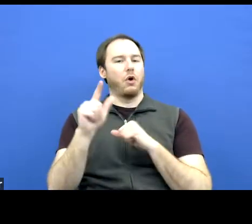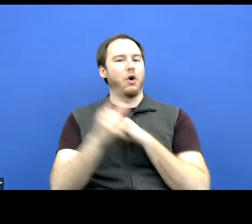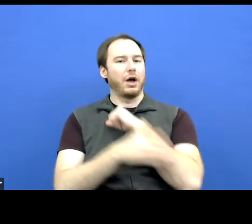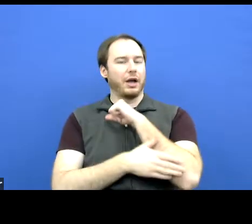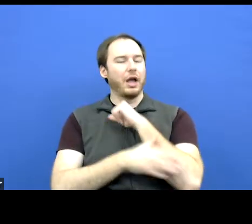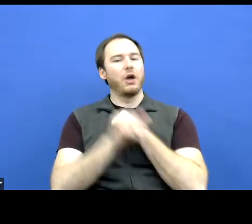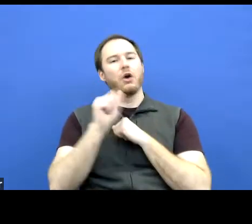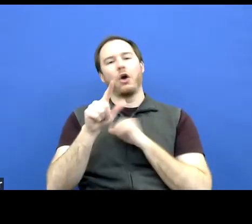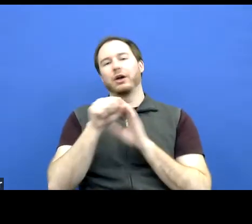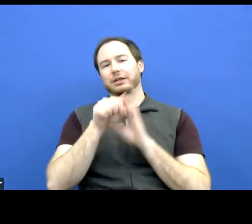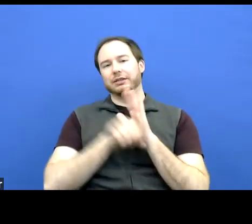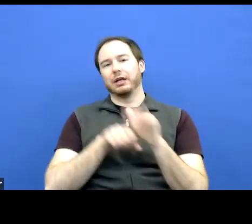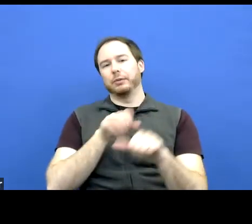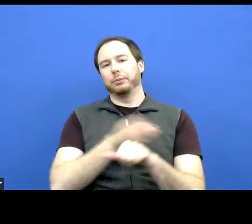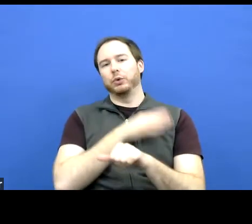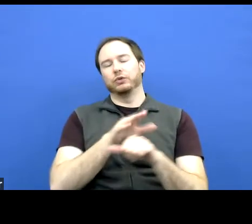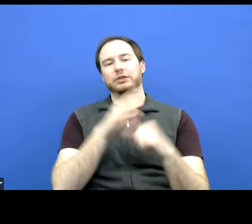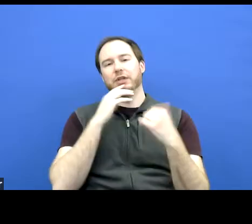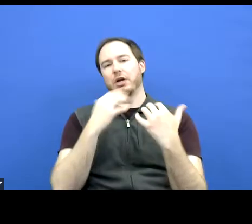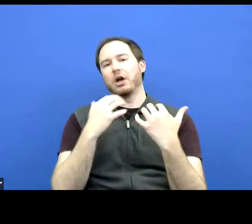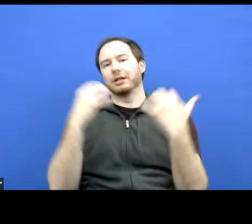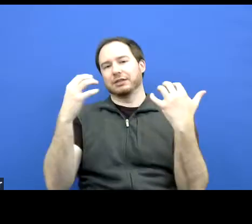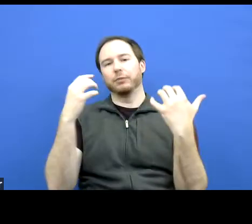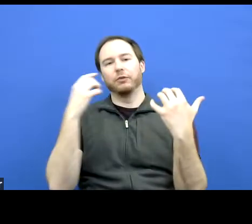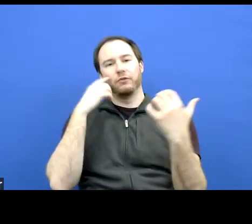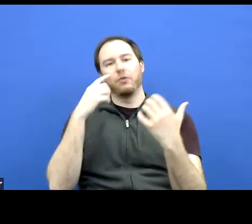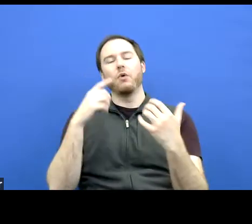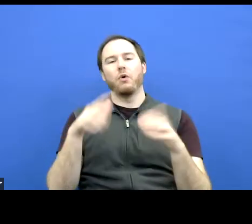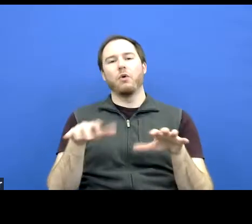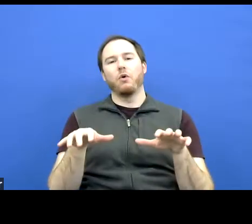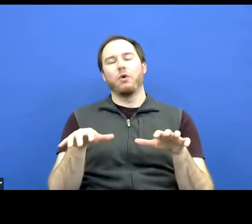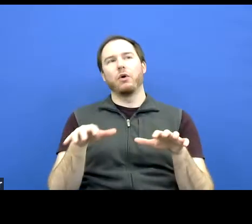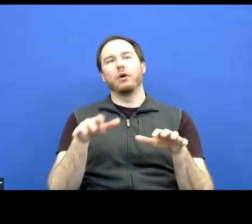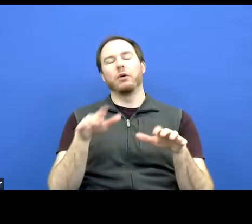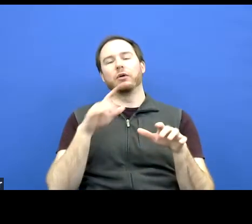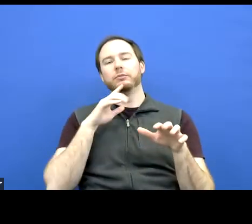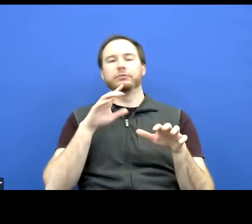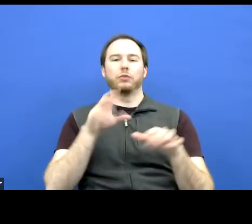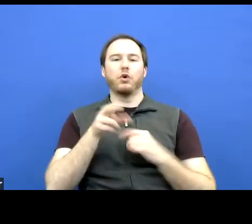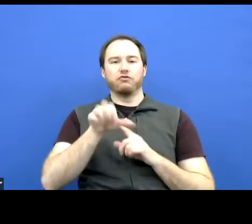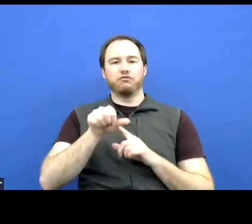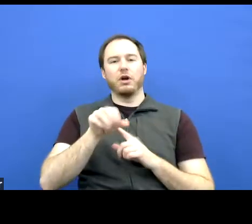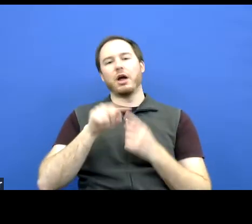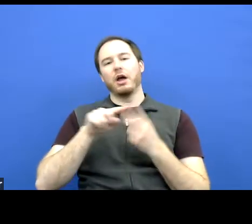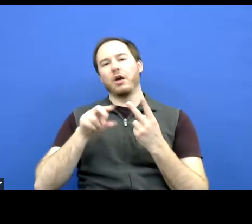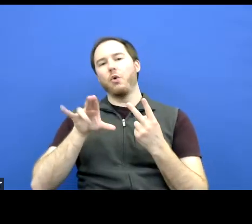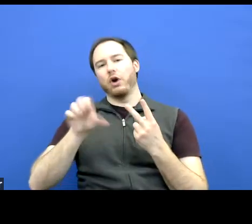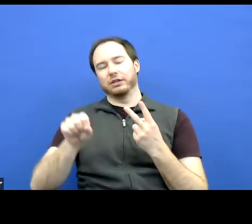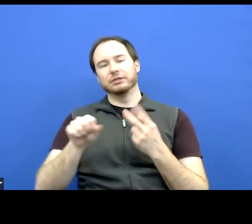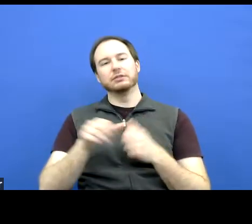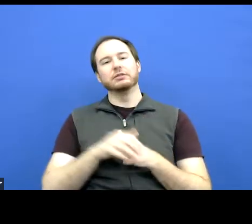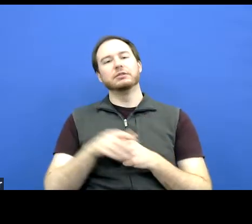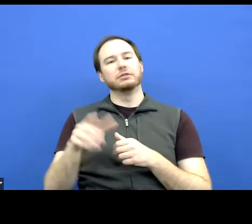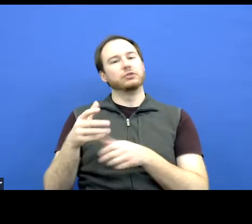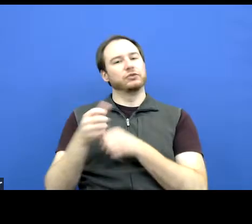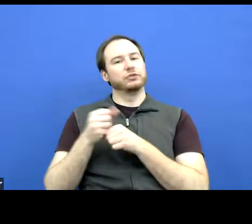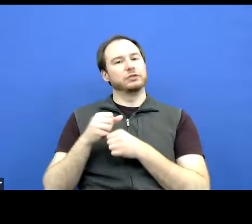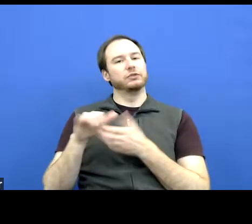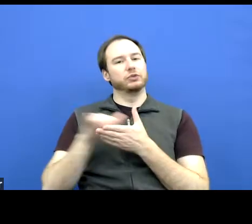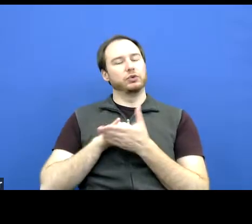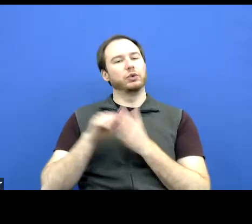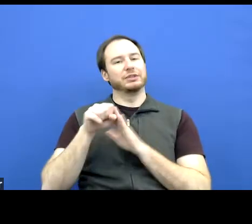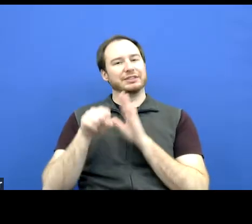all-state music ensembles for both orchestra and chorus, and received the New York State